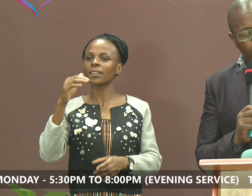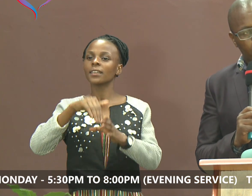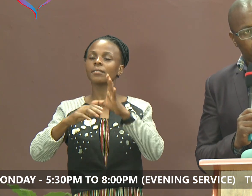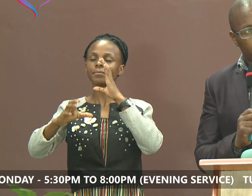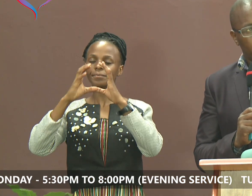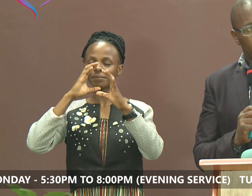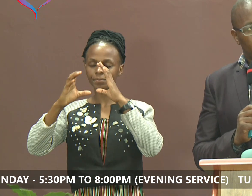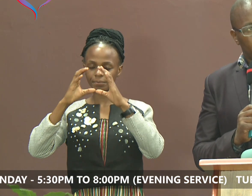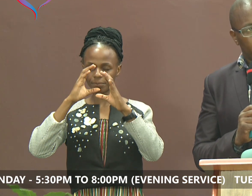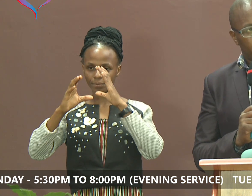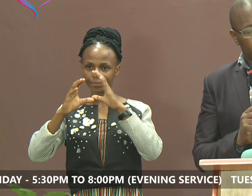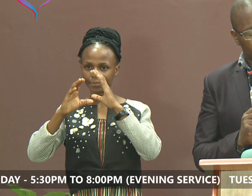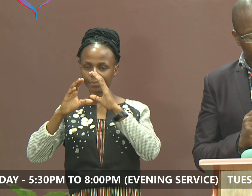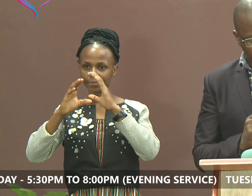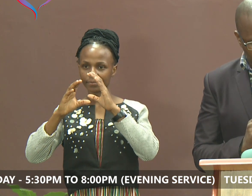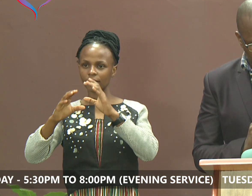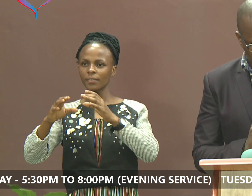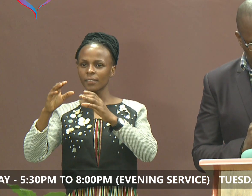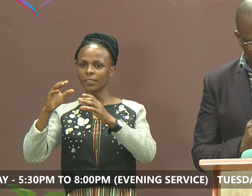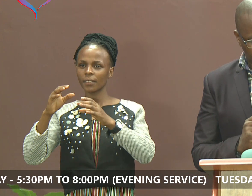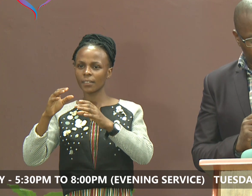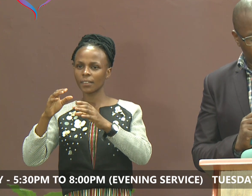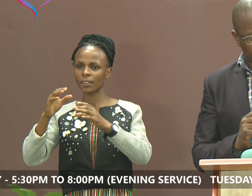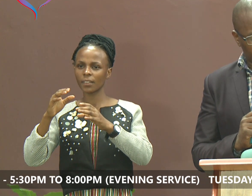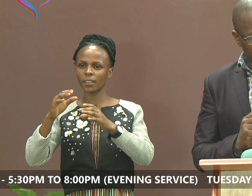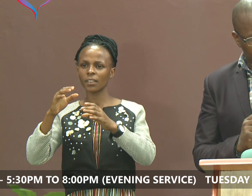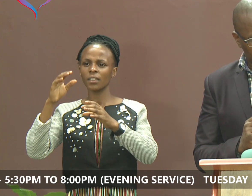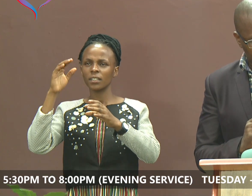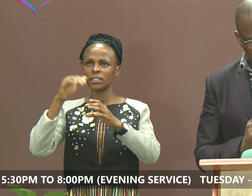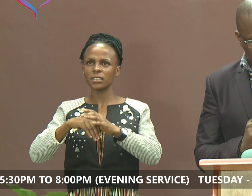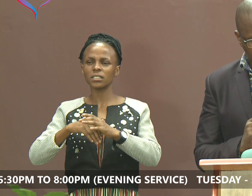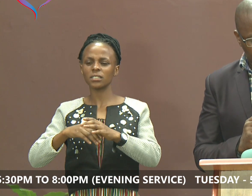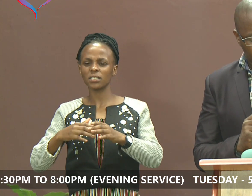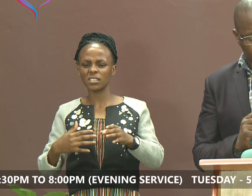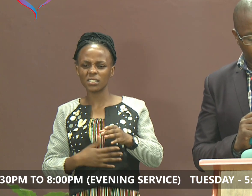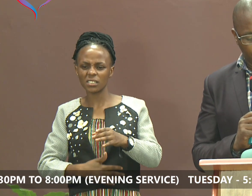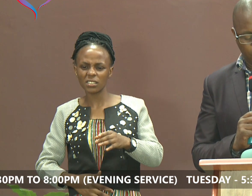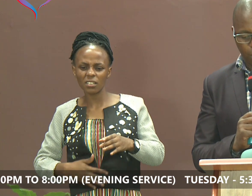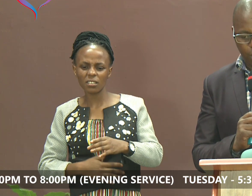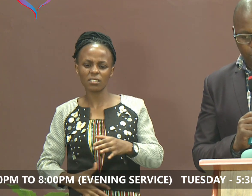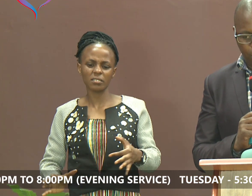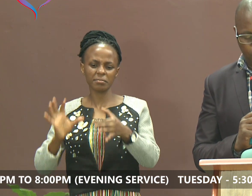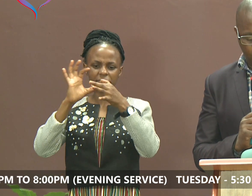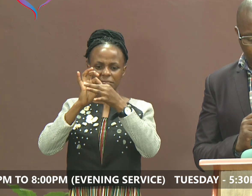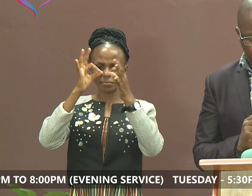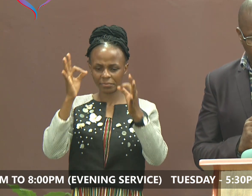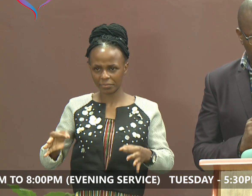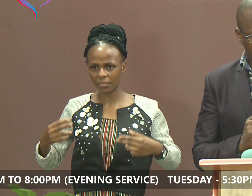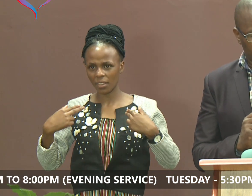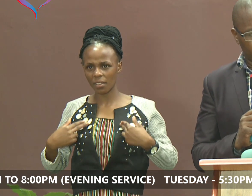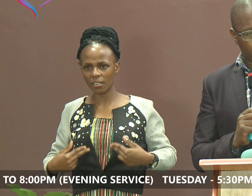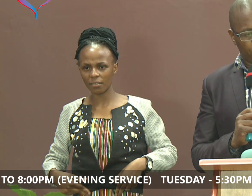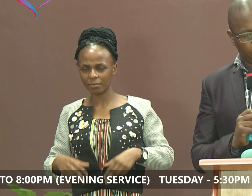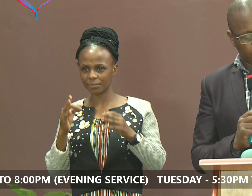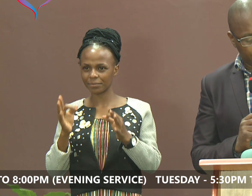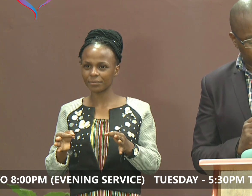communication. Mulimu okuuliziganya. It is in bio related things. Mulimu ebintu ebyobulamu bwebityo. It